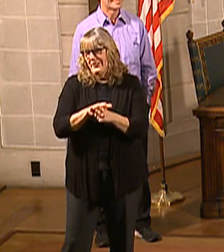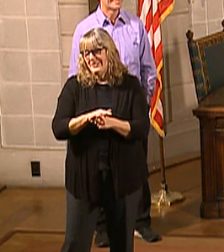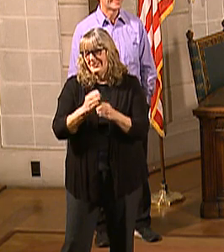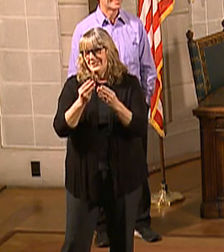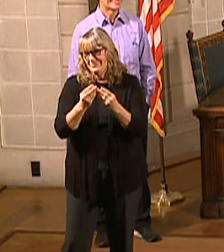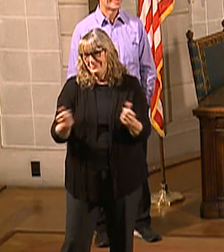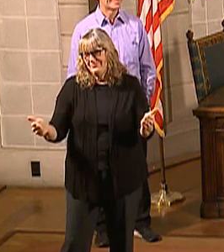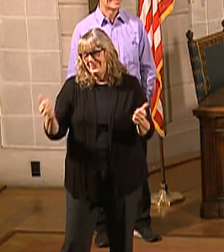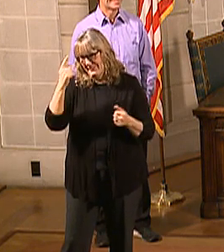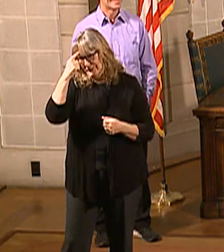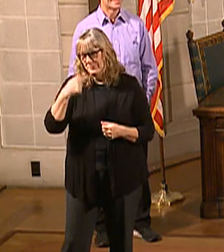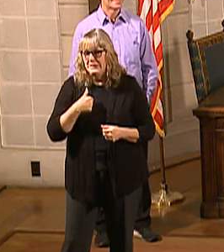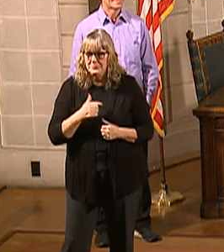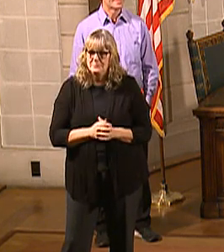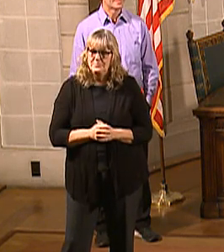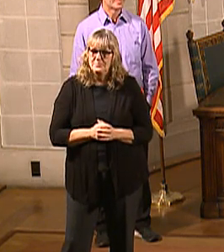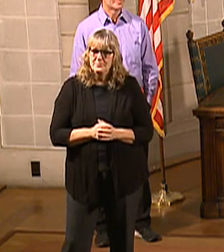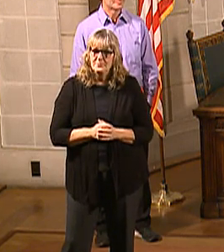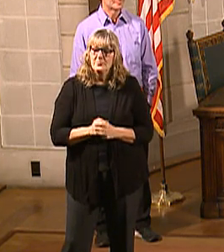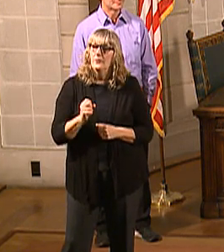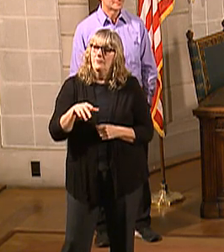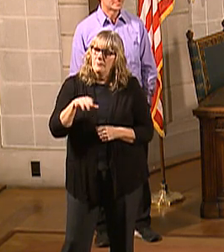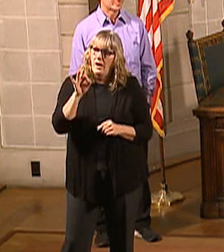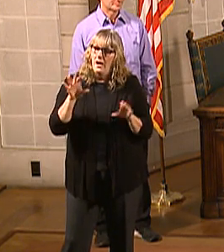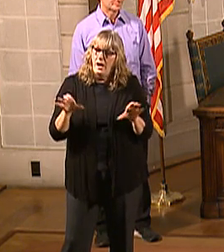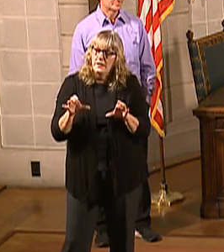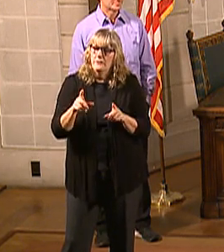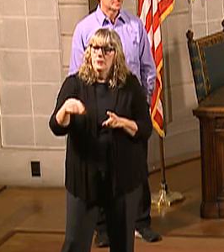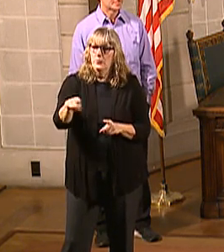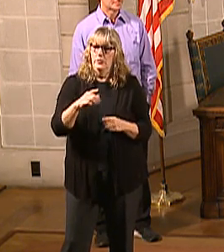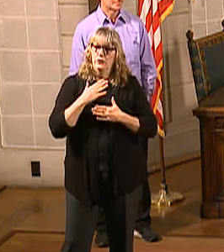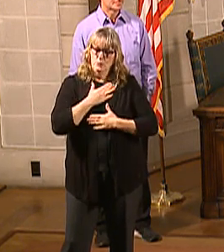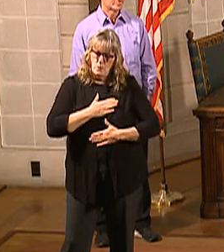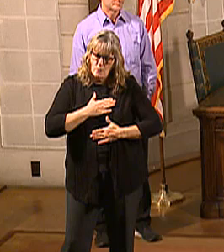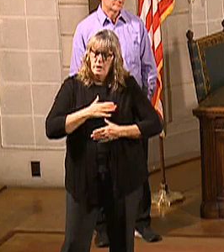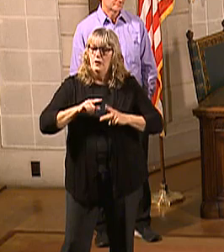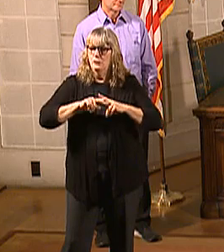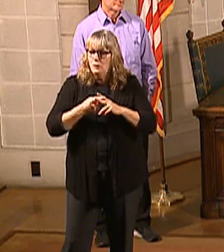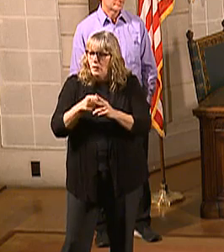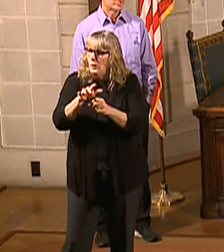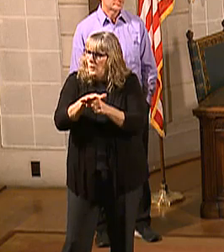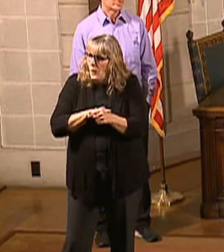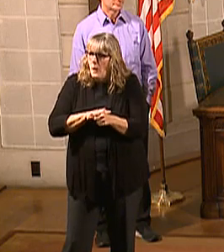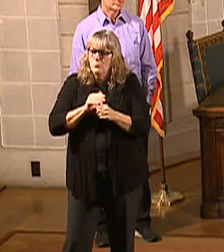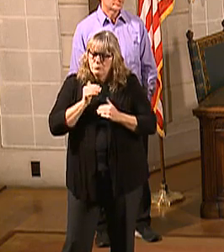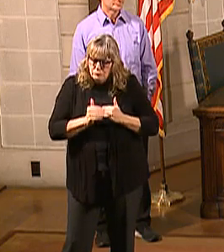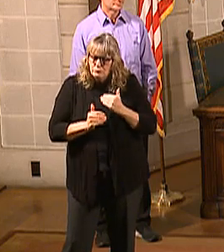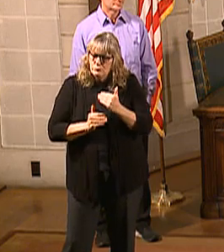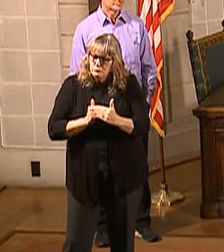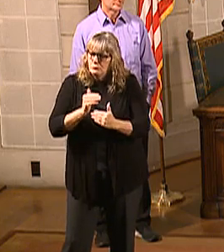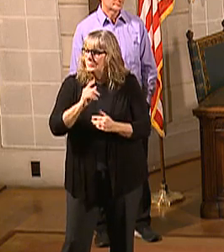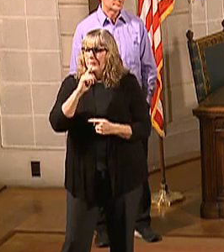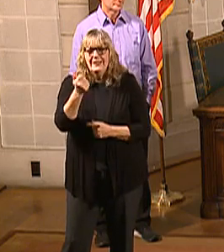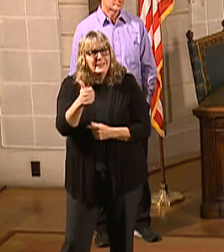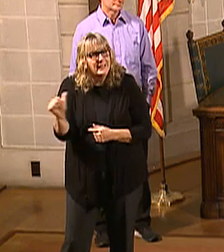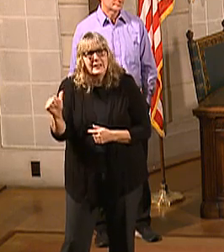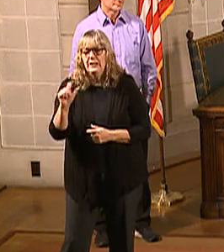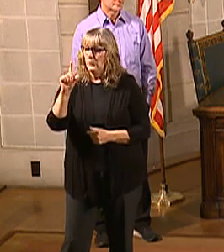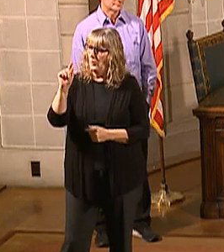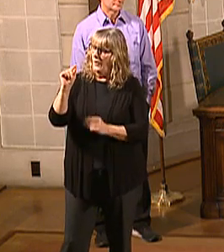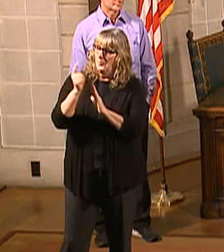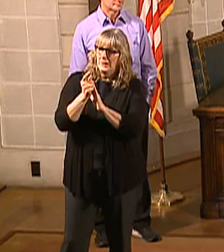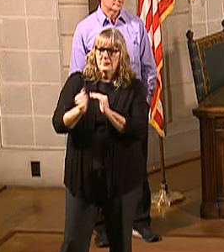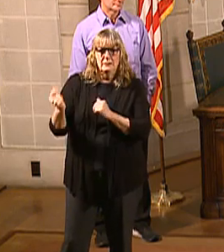me. So find activities that you enjoy. Start slow. Any activity, even 20